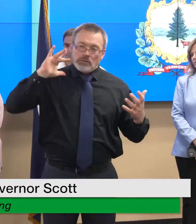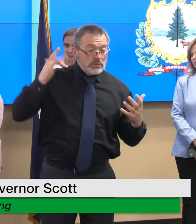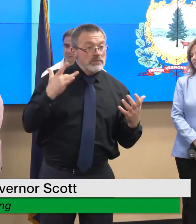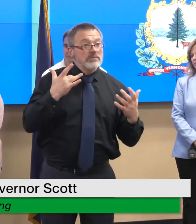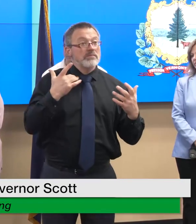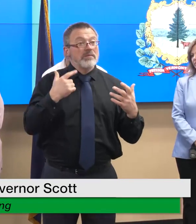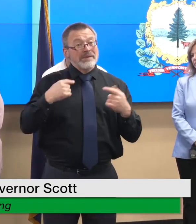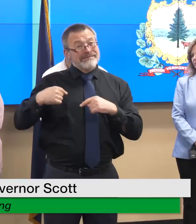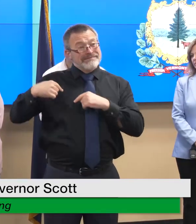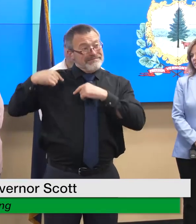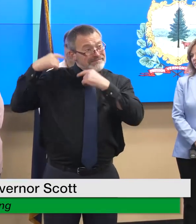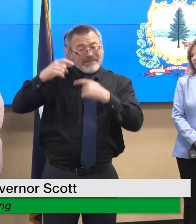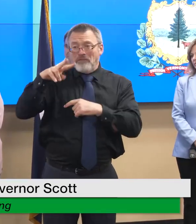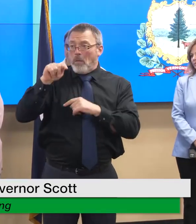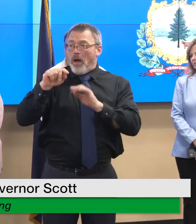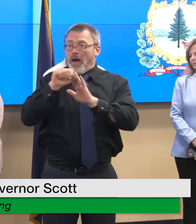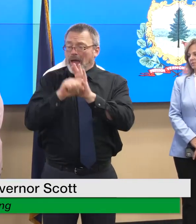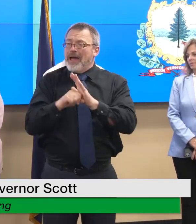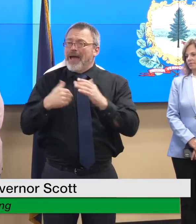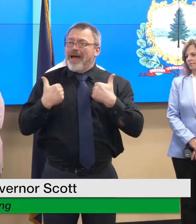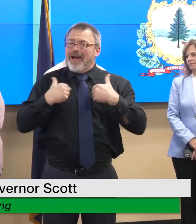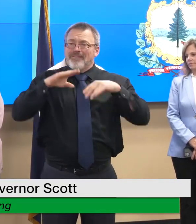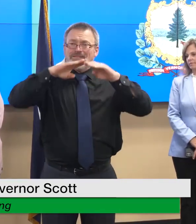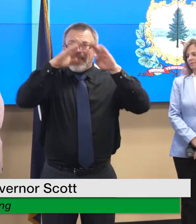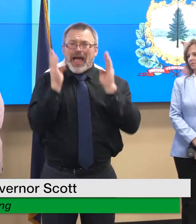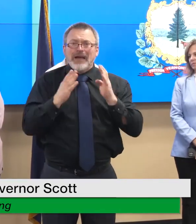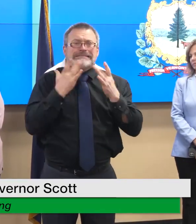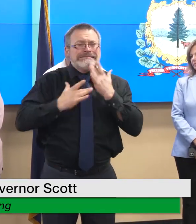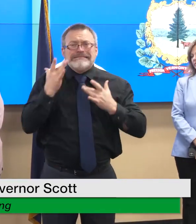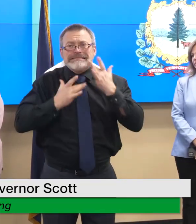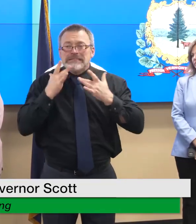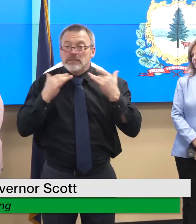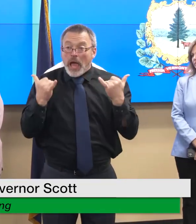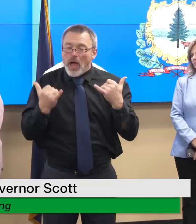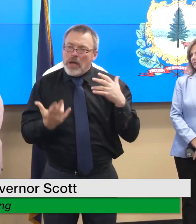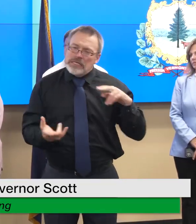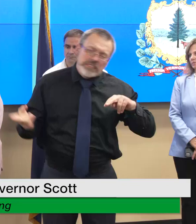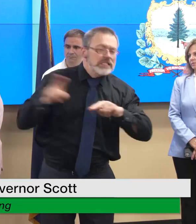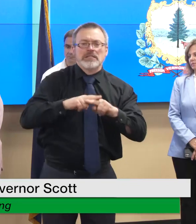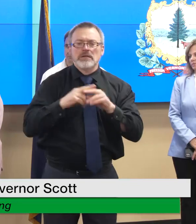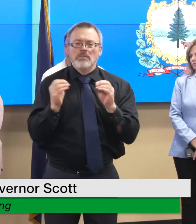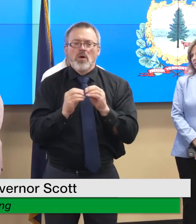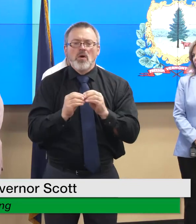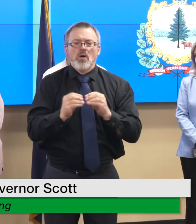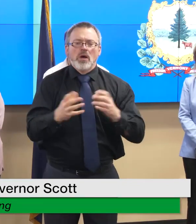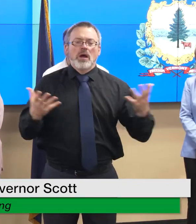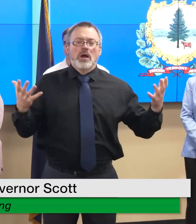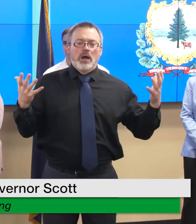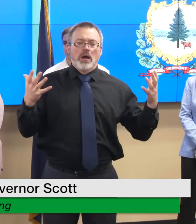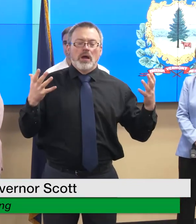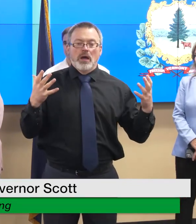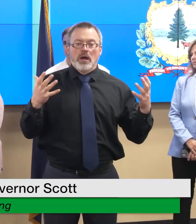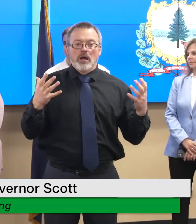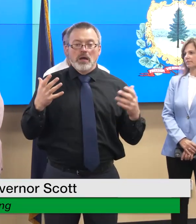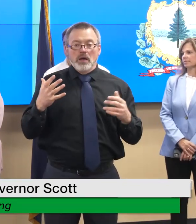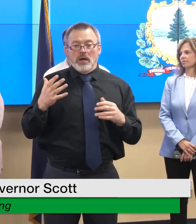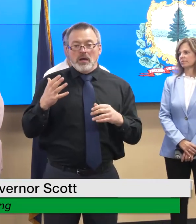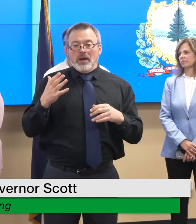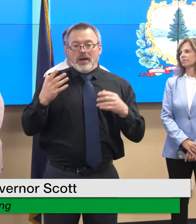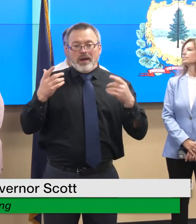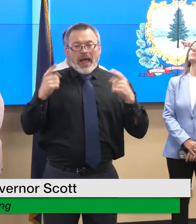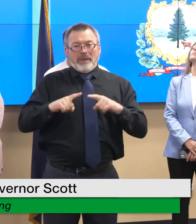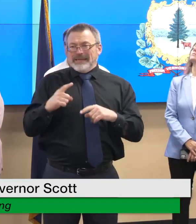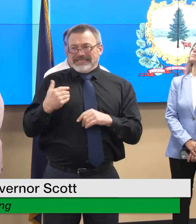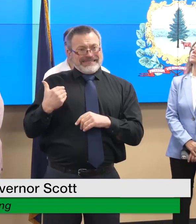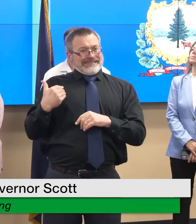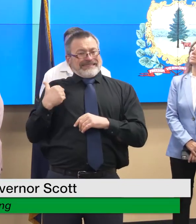In December, when communities across the state were flooded, many for the second time in just a few months, I called it a gut